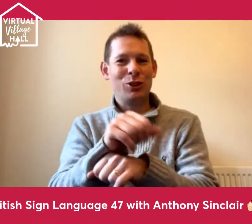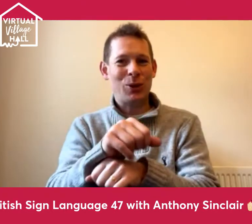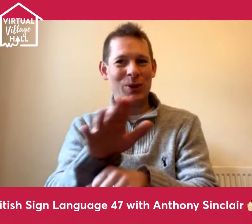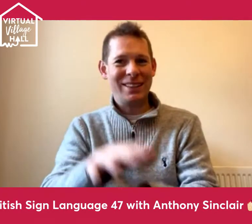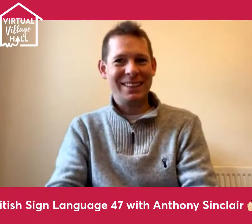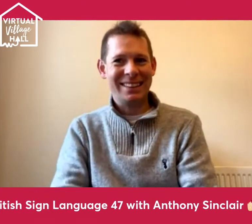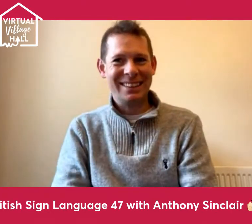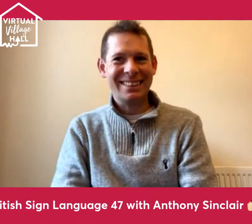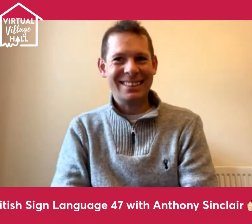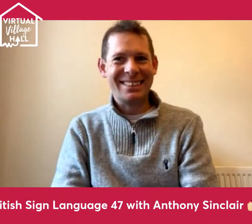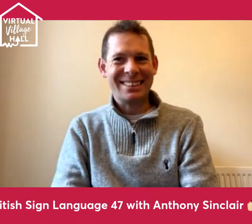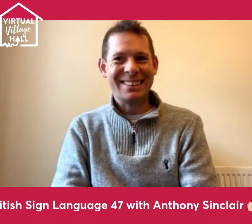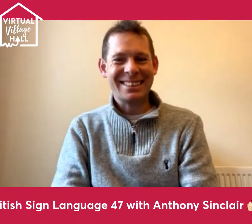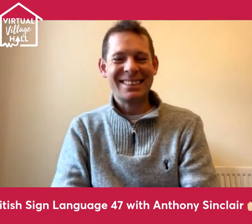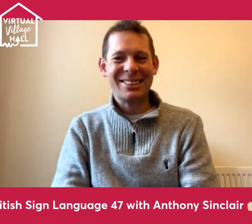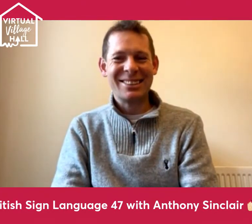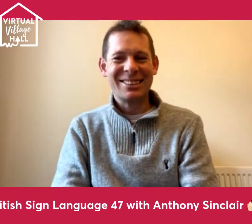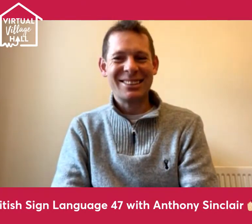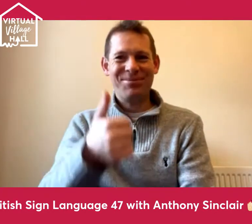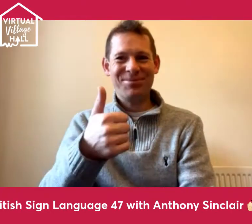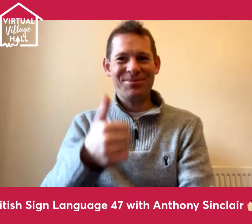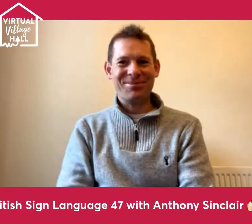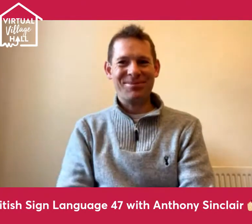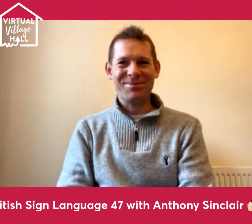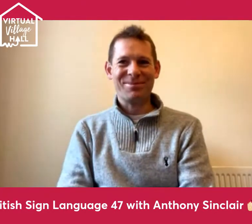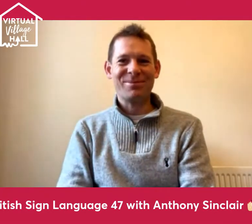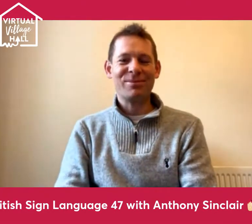Joan, I'm only joking. I'm really only joking. I know you don't speed.